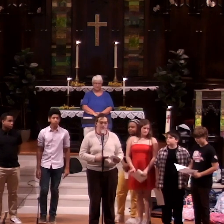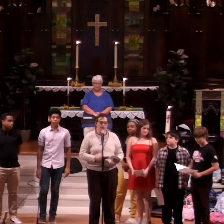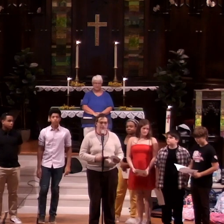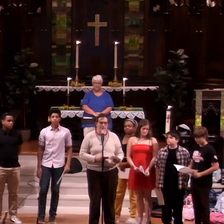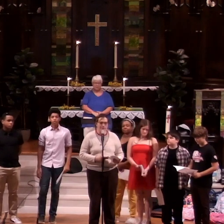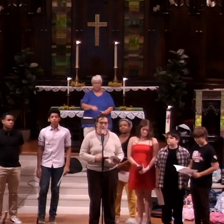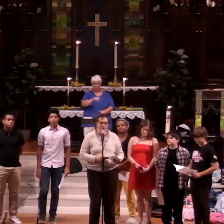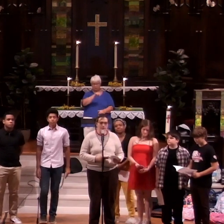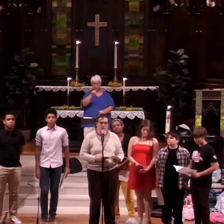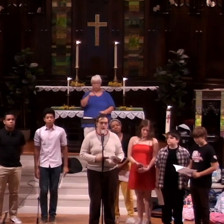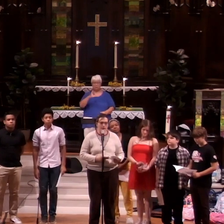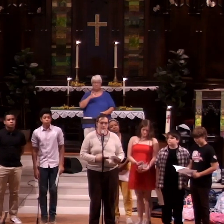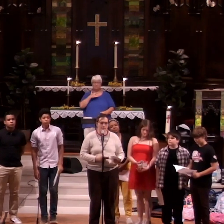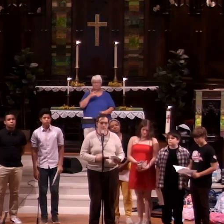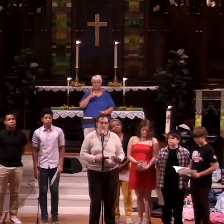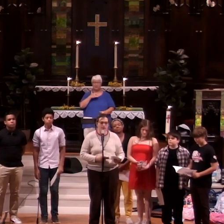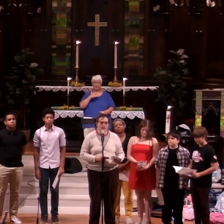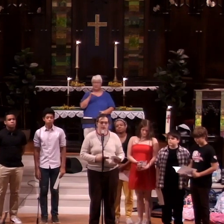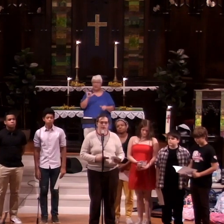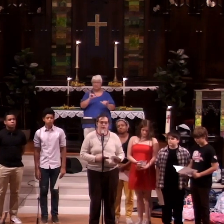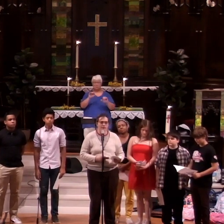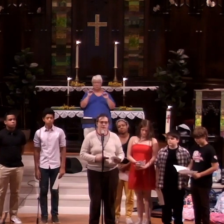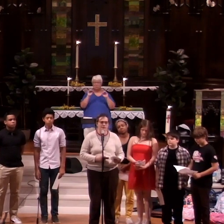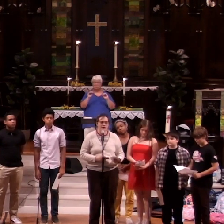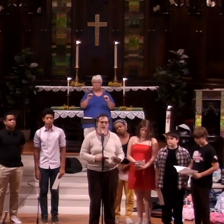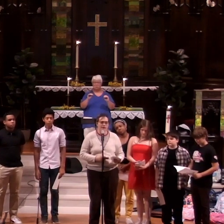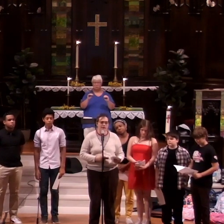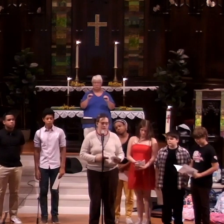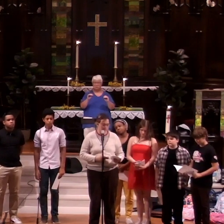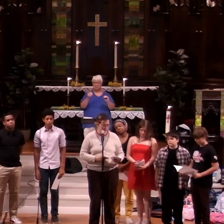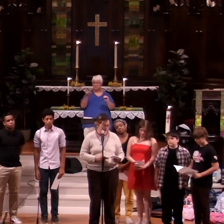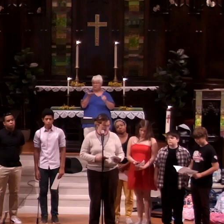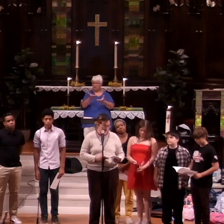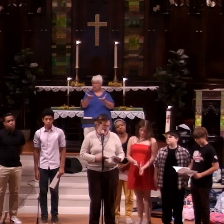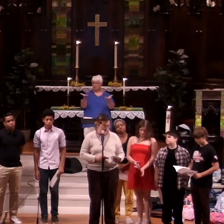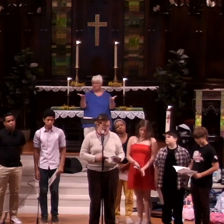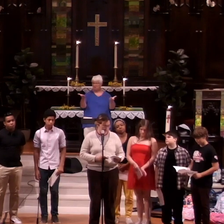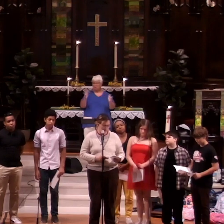Have you ever felt like nobody was there?